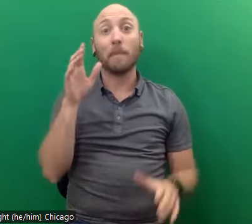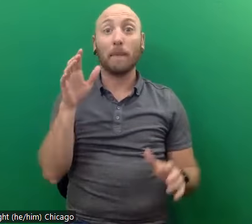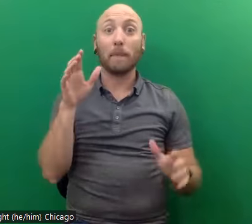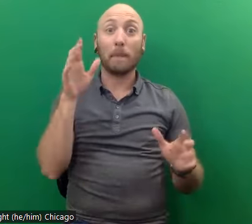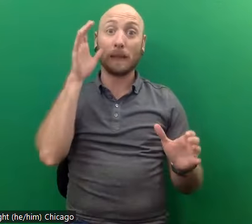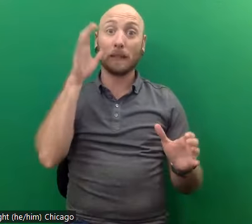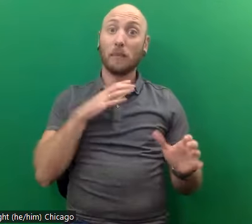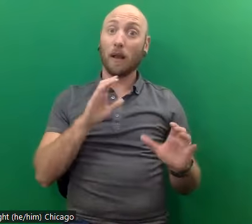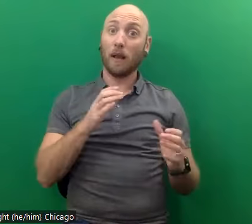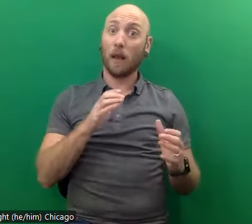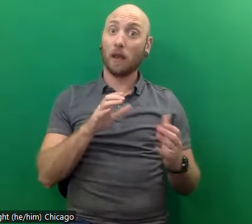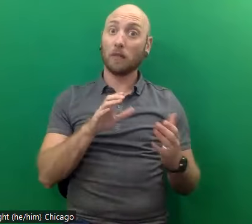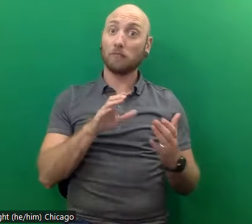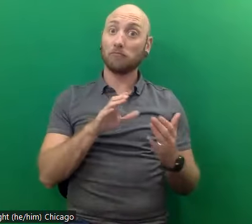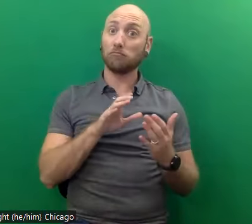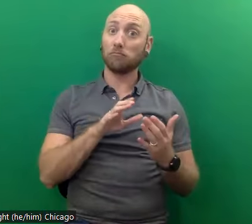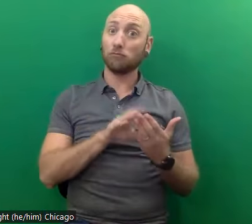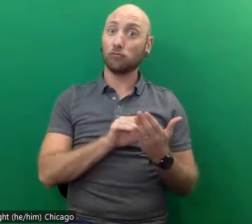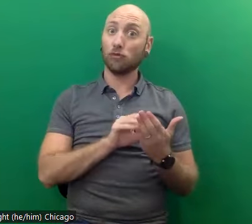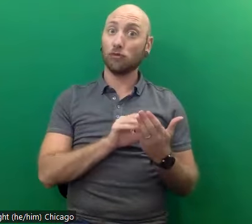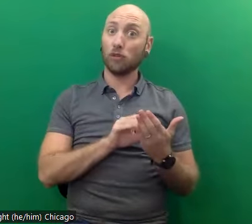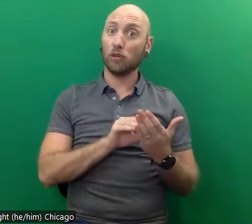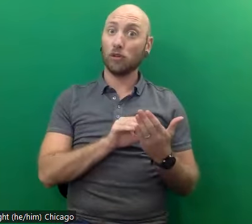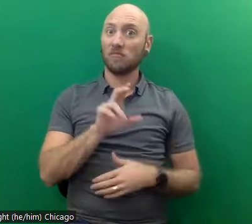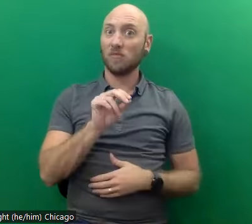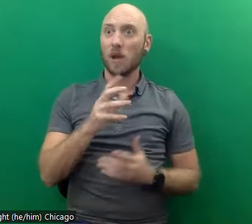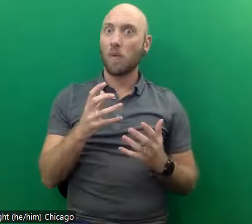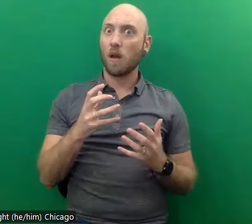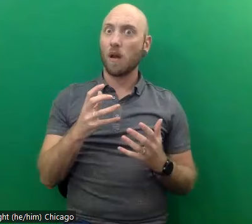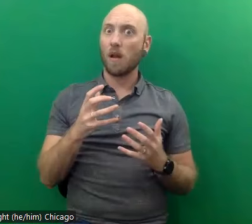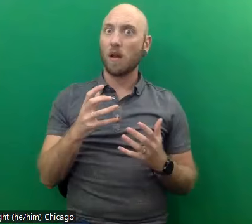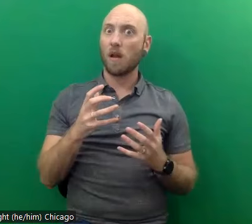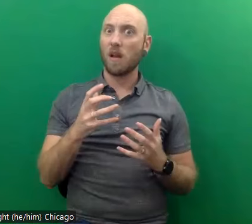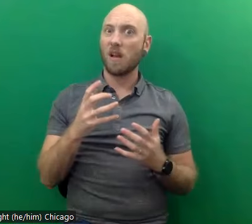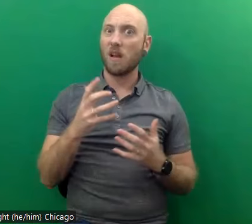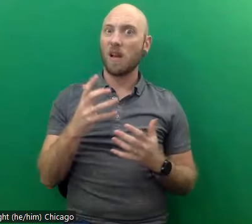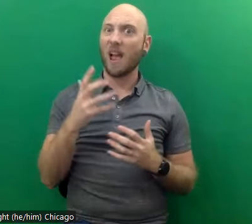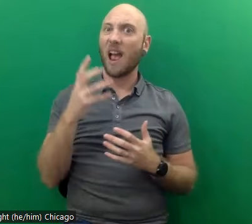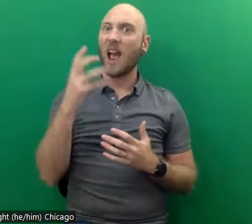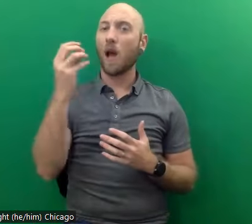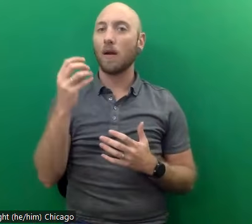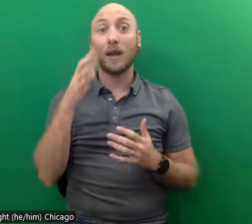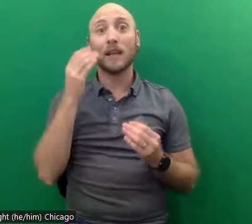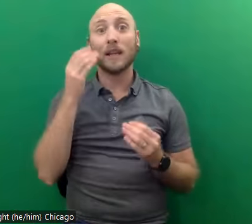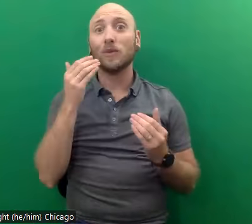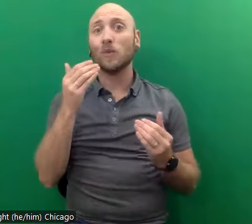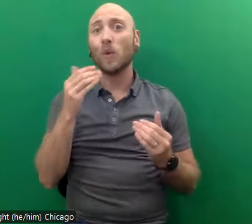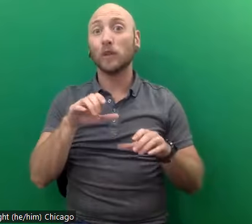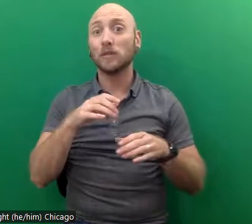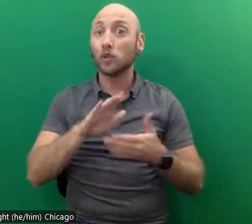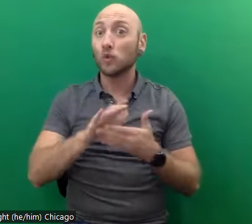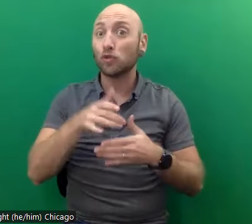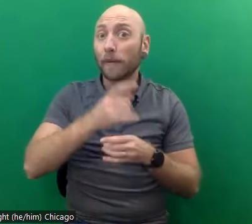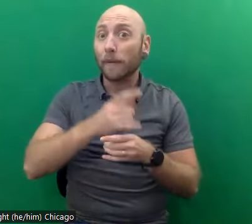start doing it in school. I get out of school. I can't wait to get out of school because I want to get out. I want to get out of myself. You